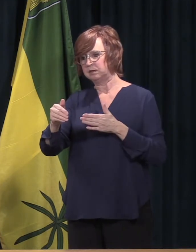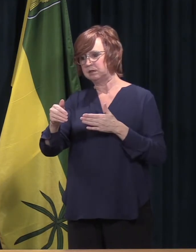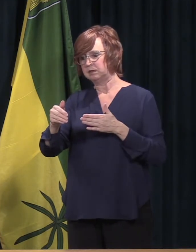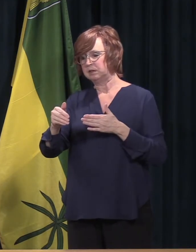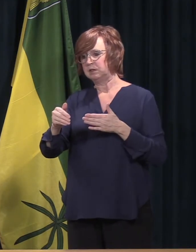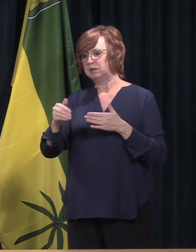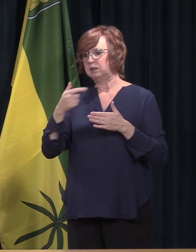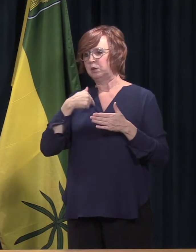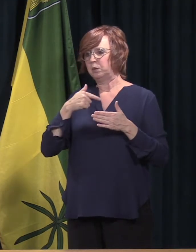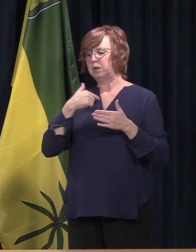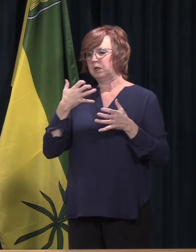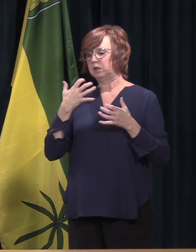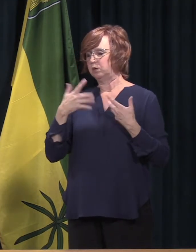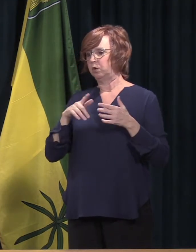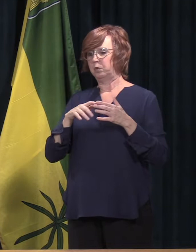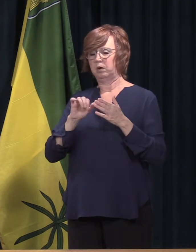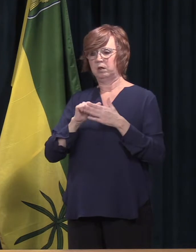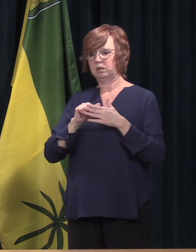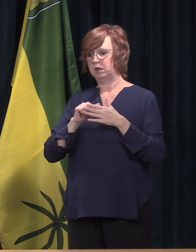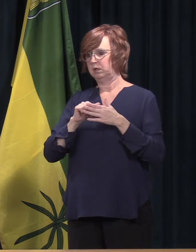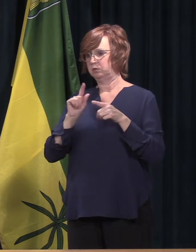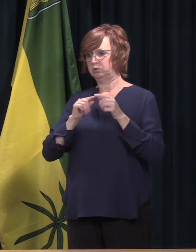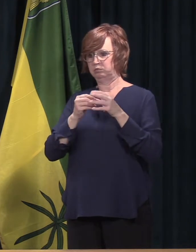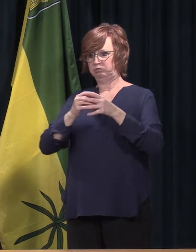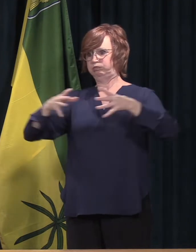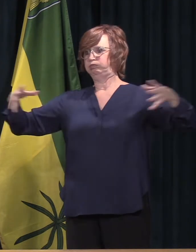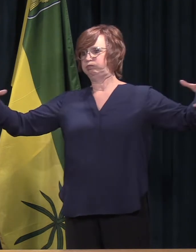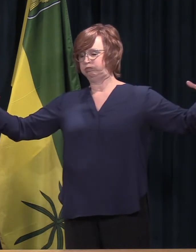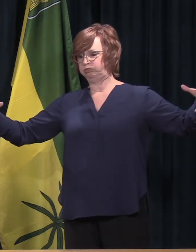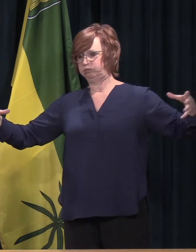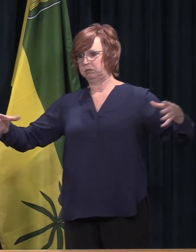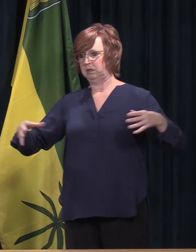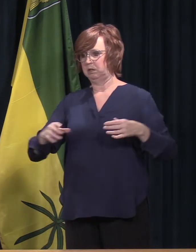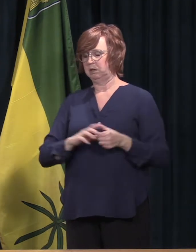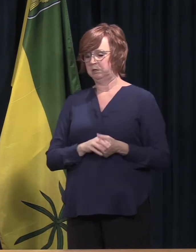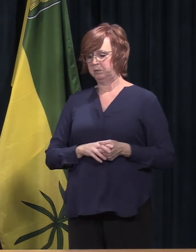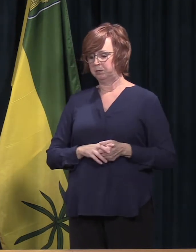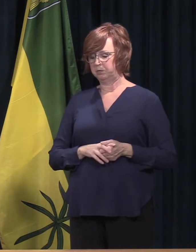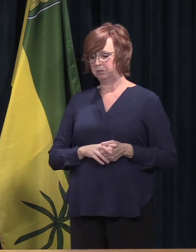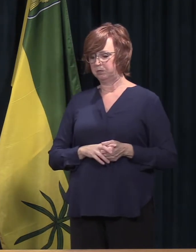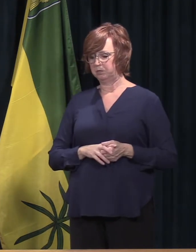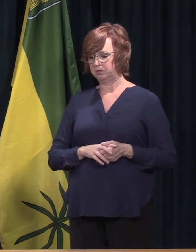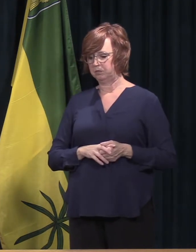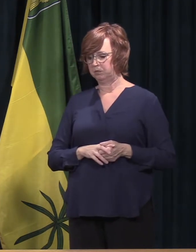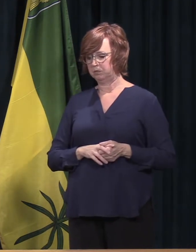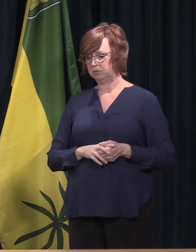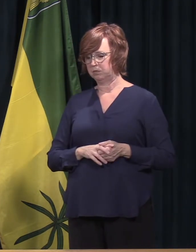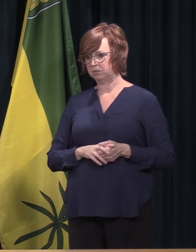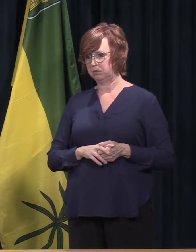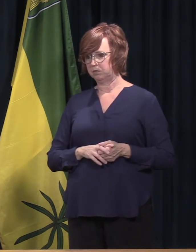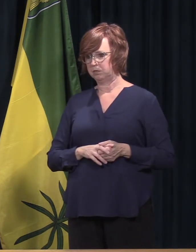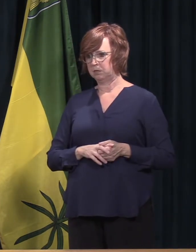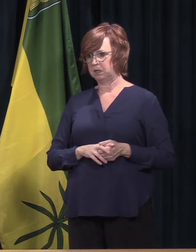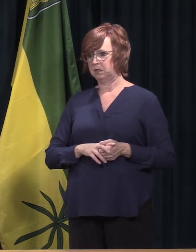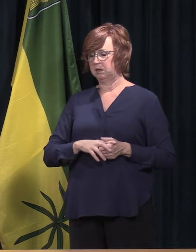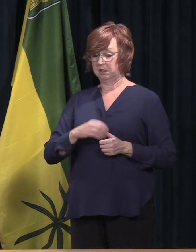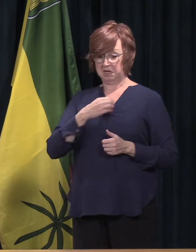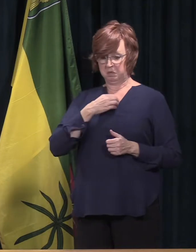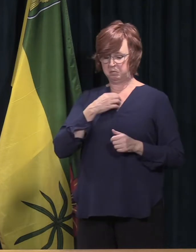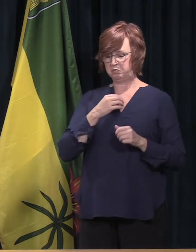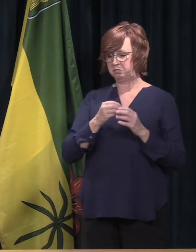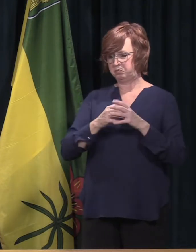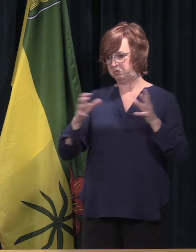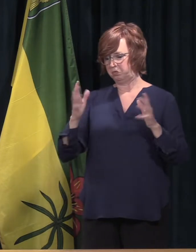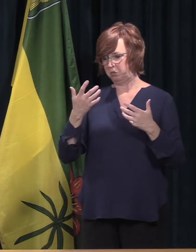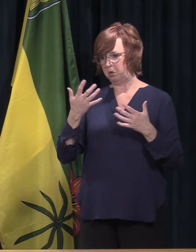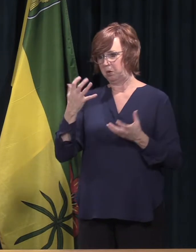big way. And the only practical way of doing this in our setting is that we all have to self-monitor, isolate when we're